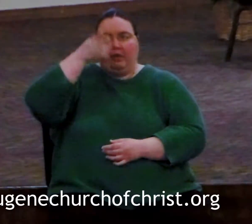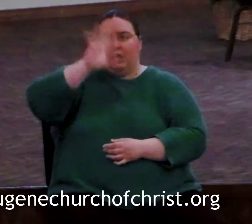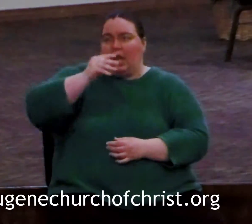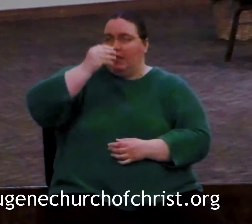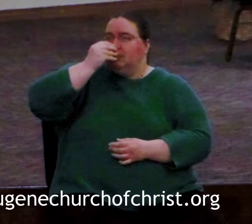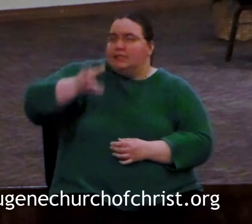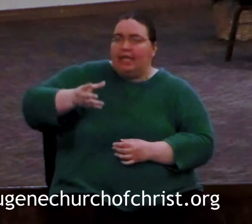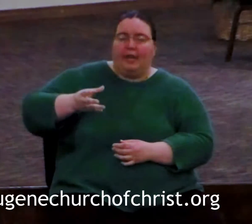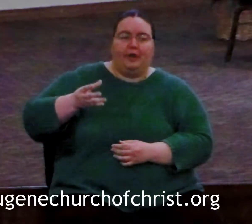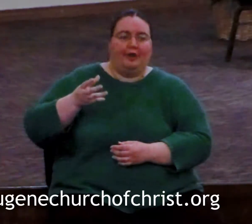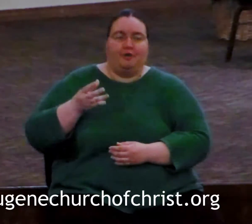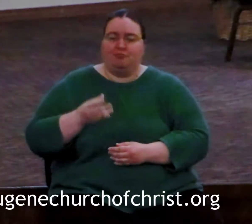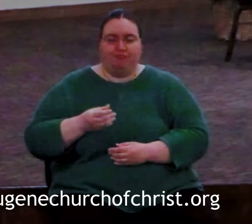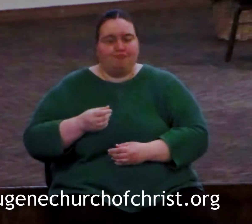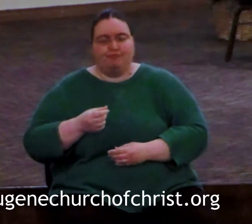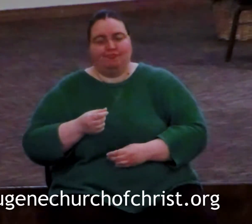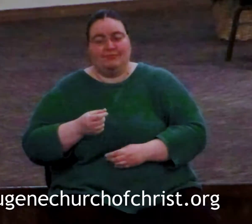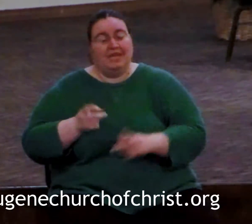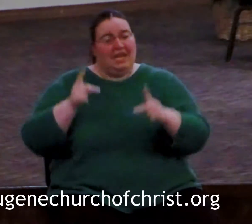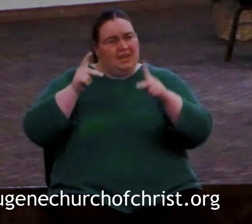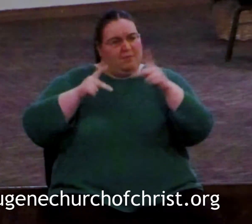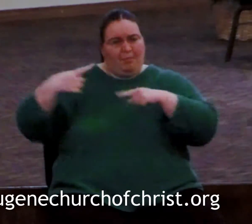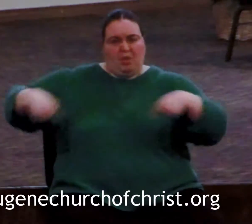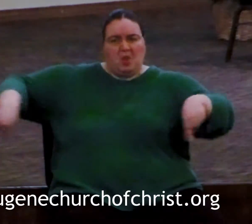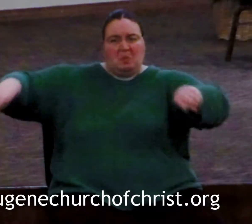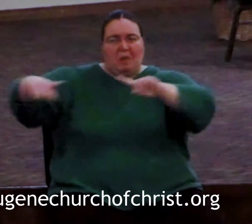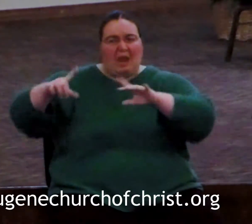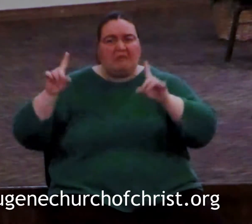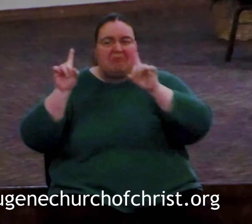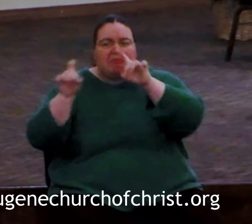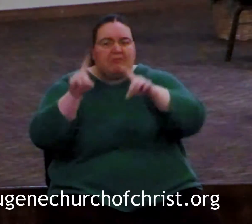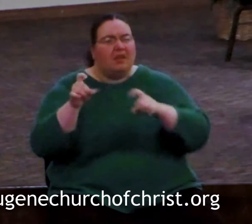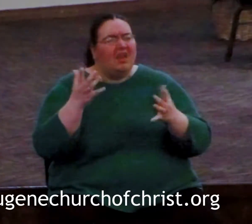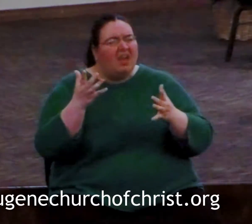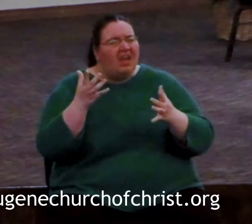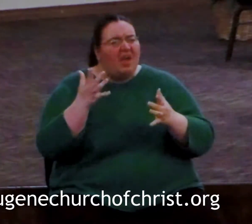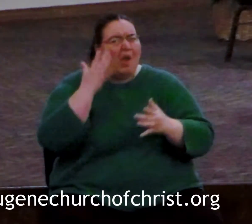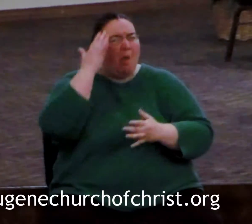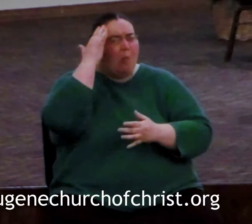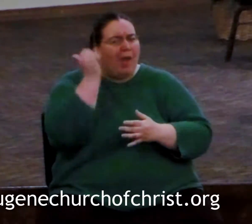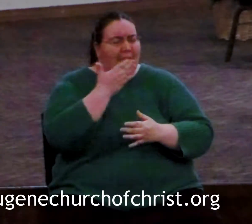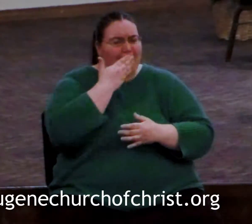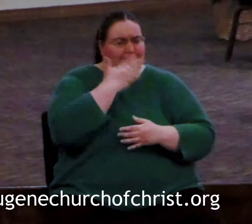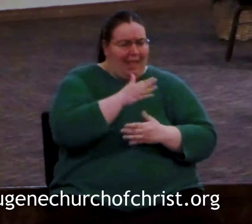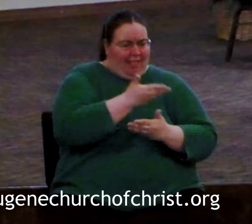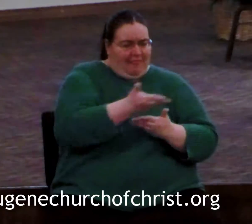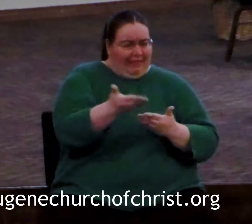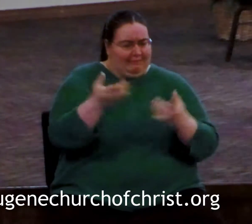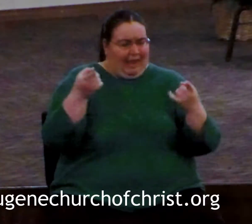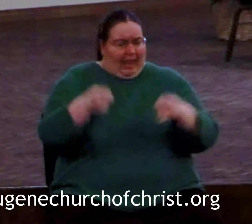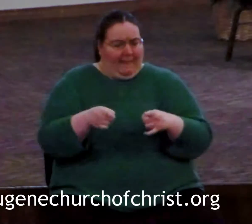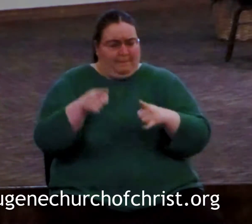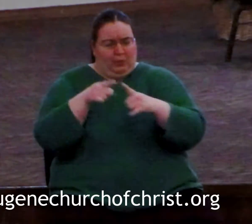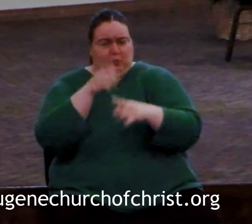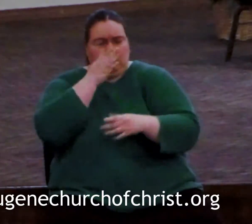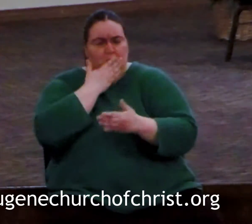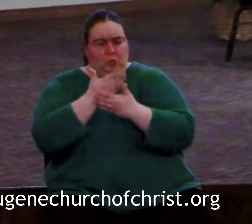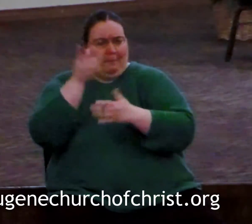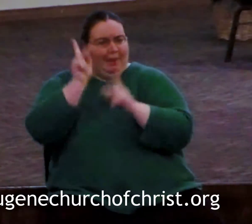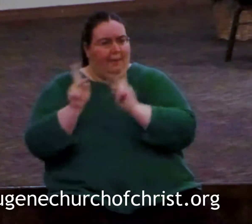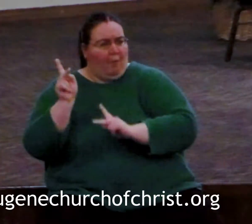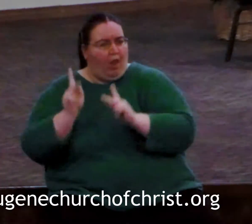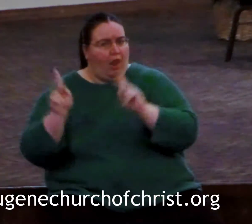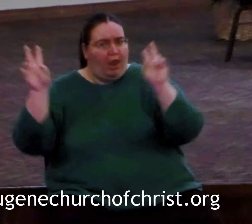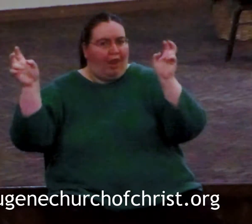ourselves to. People around us will ask the question of why do bad things happen to good people? Because they assume if bad things